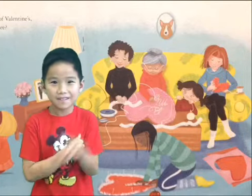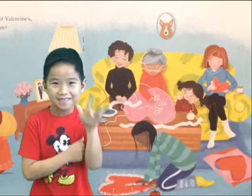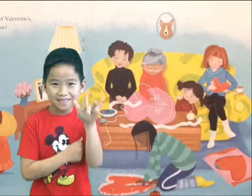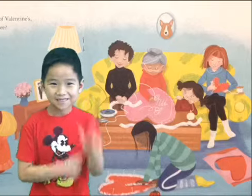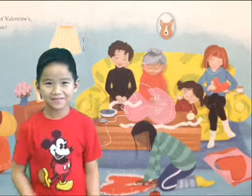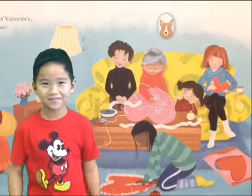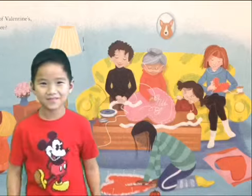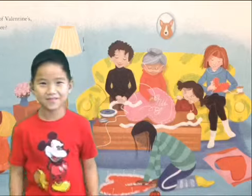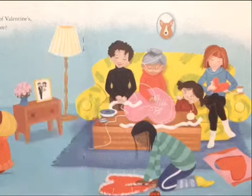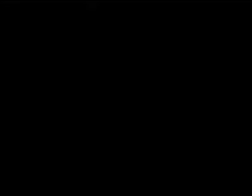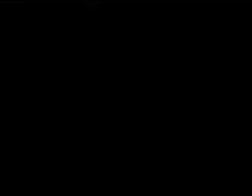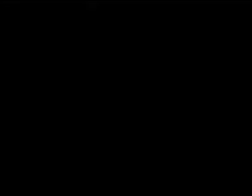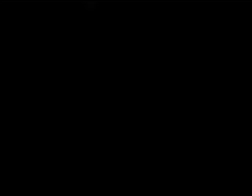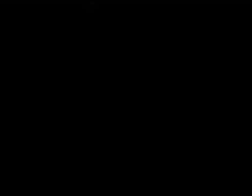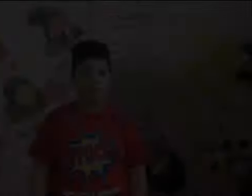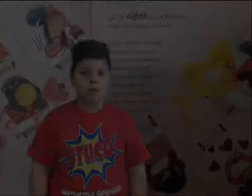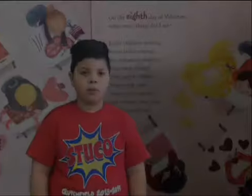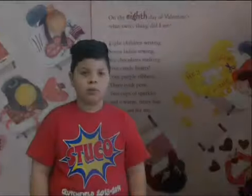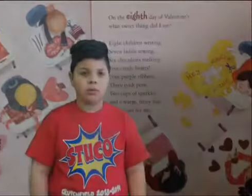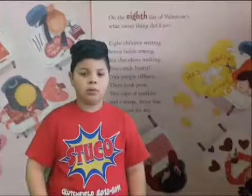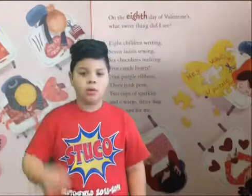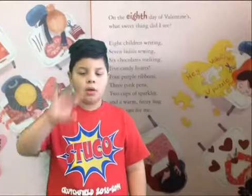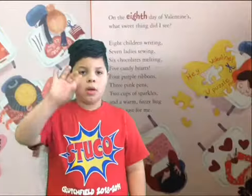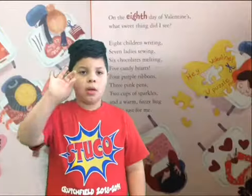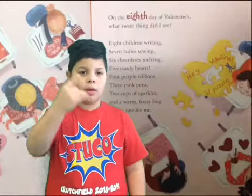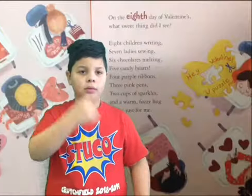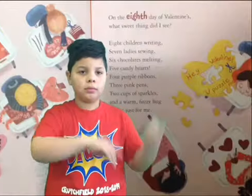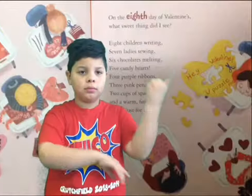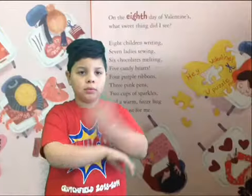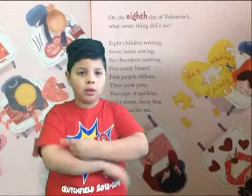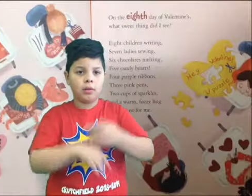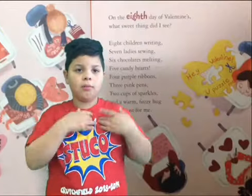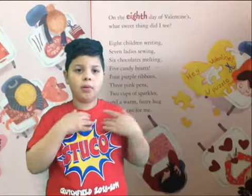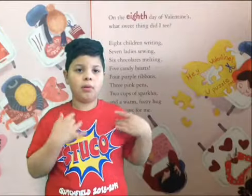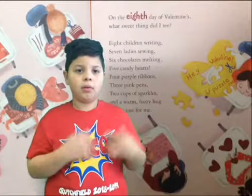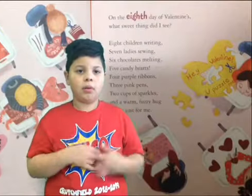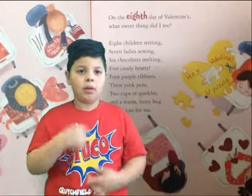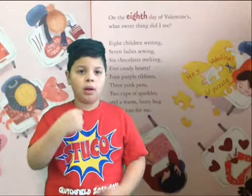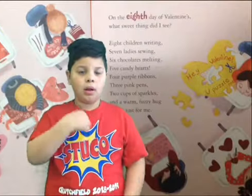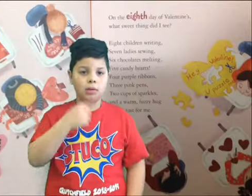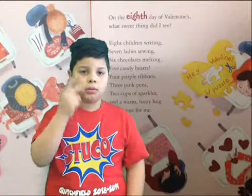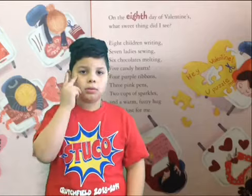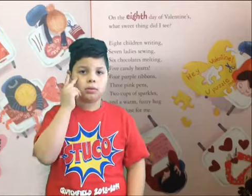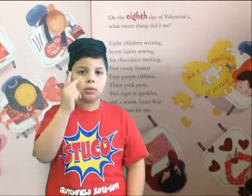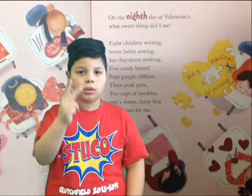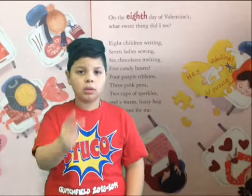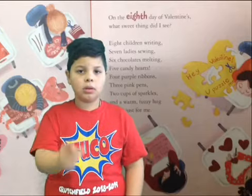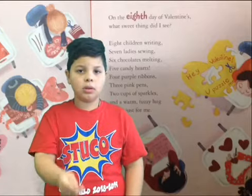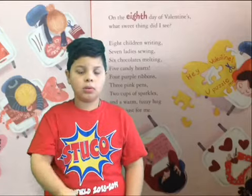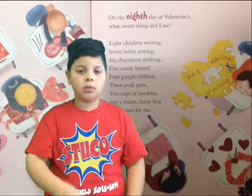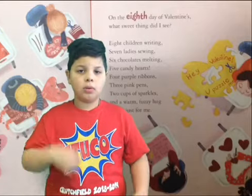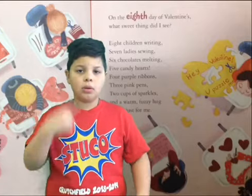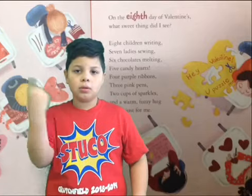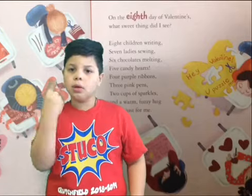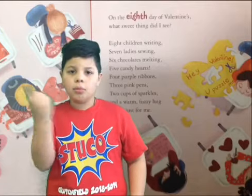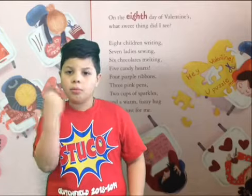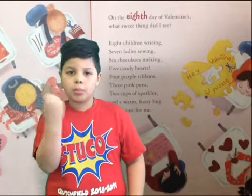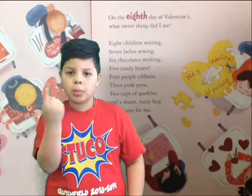just for me. On the eighth day of Valentine's Day, what